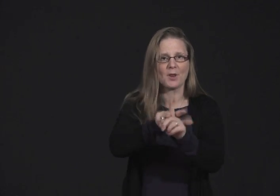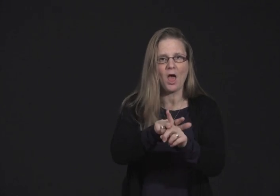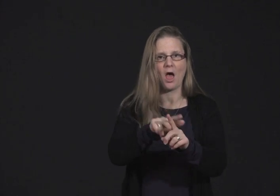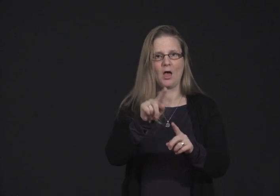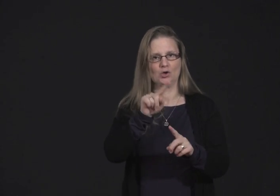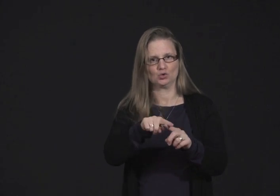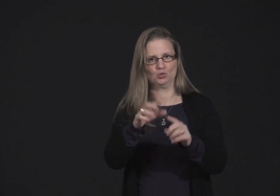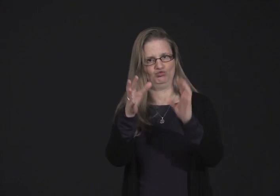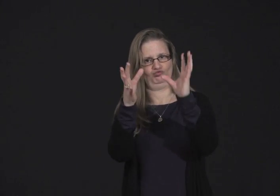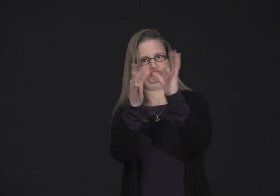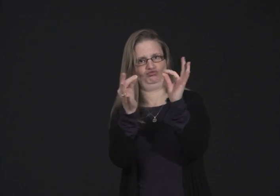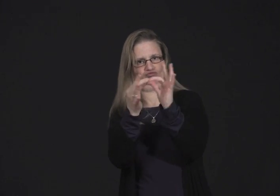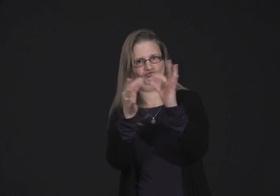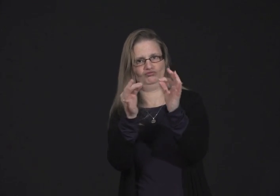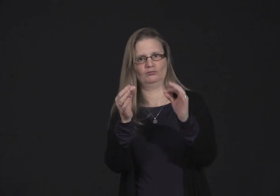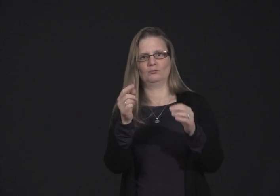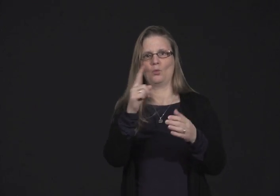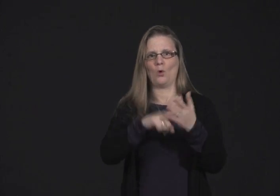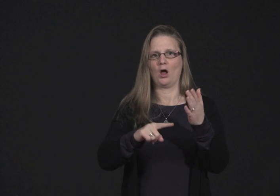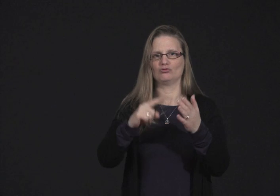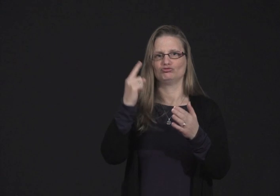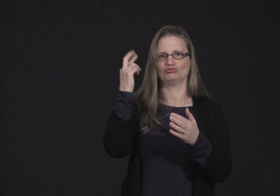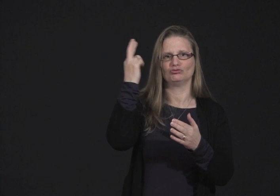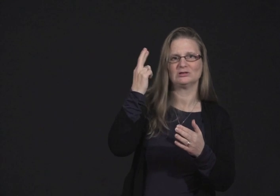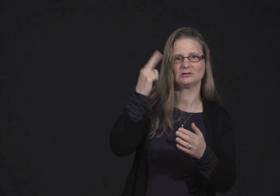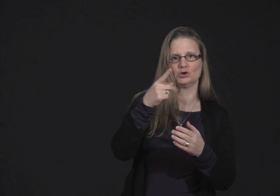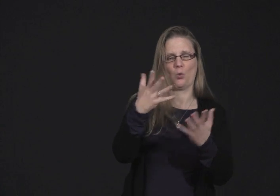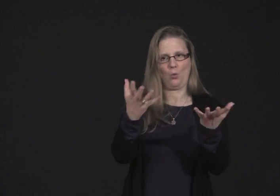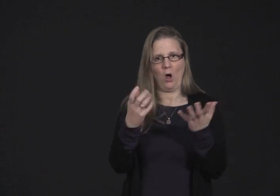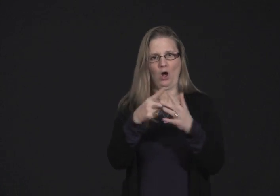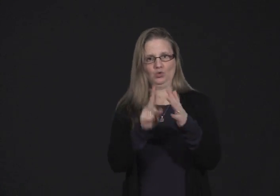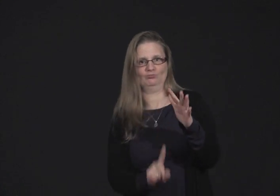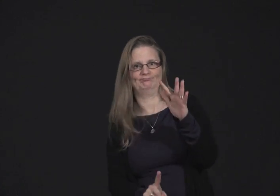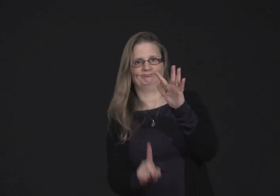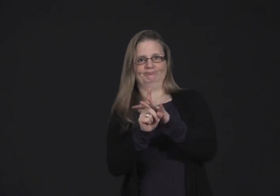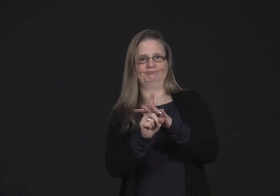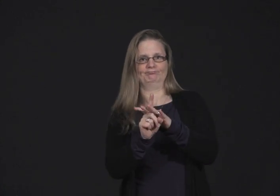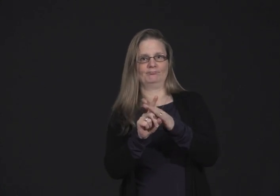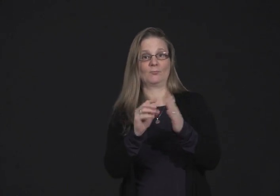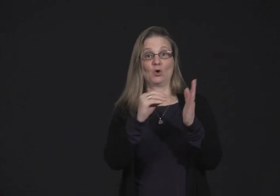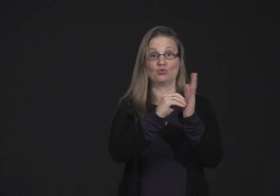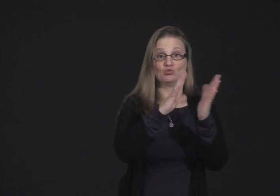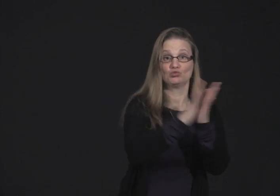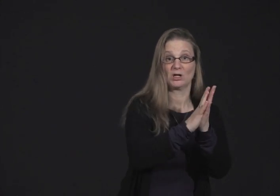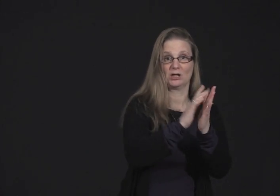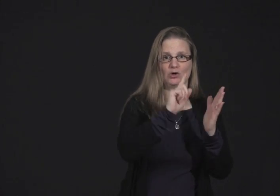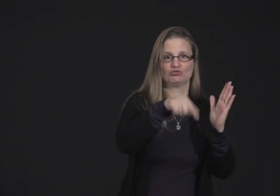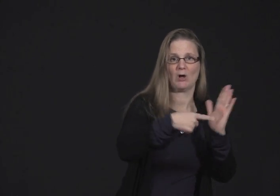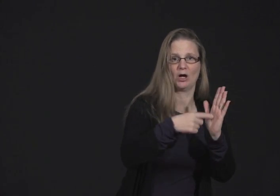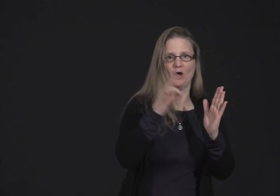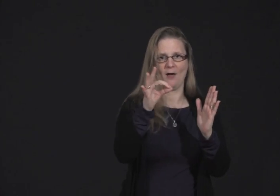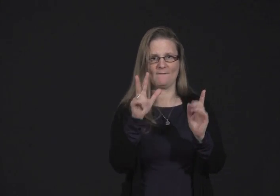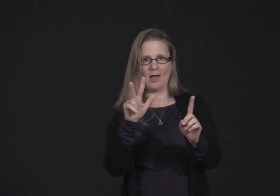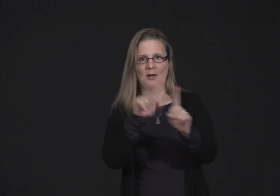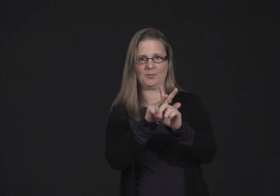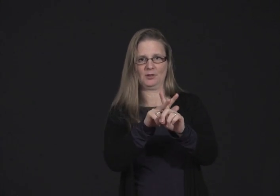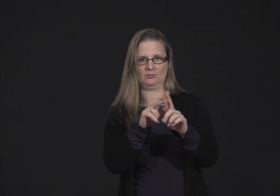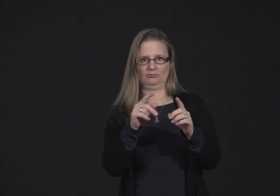to actually make comments and rationale as to why you would like to appear. And so, there's a record of application